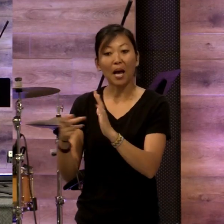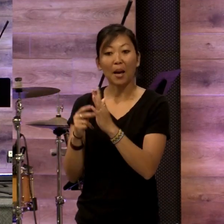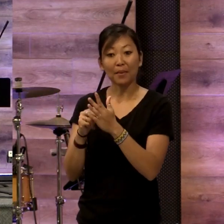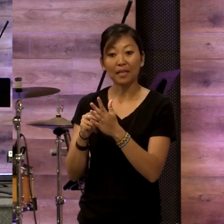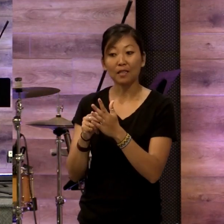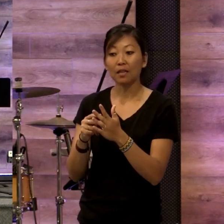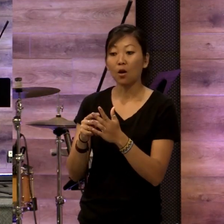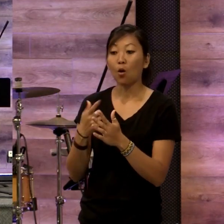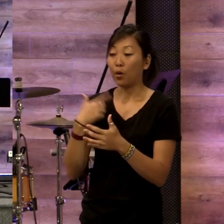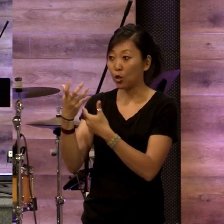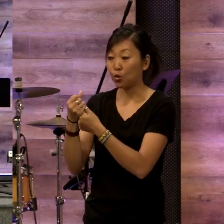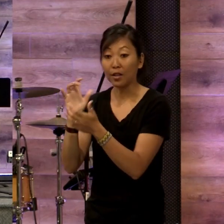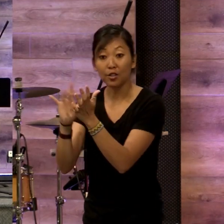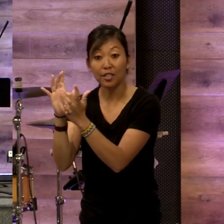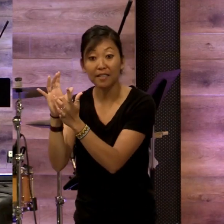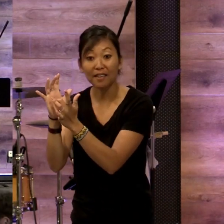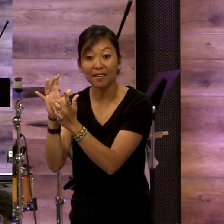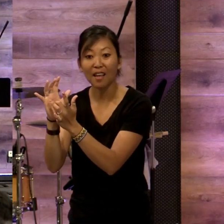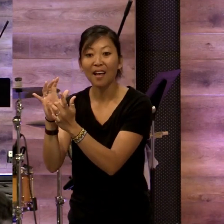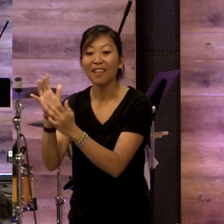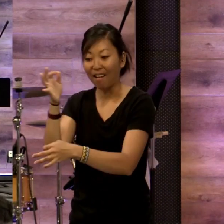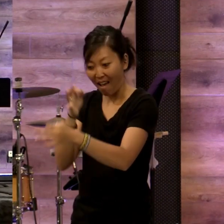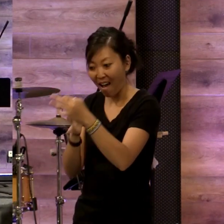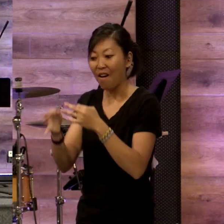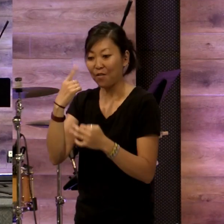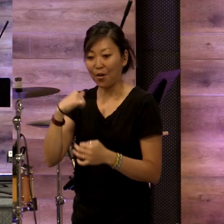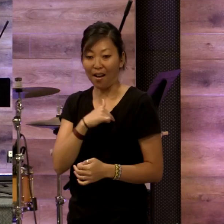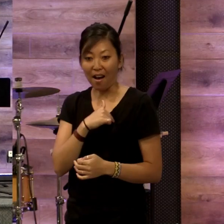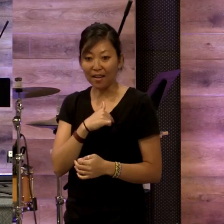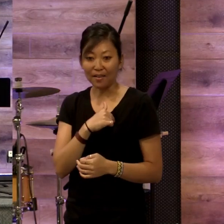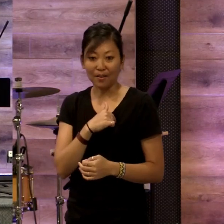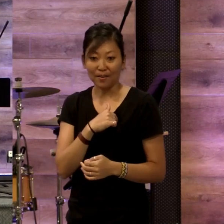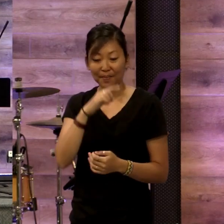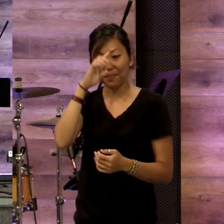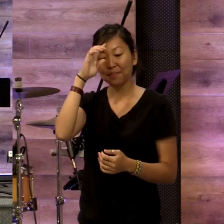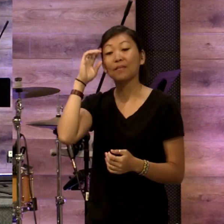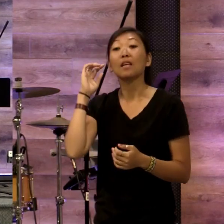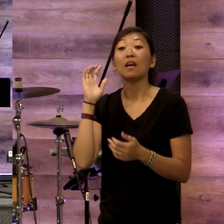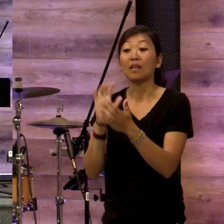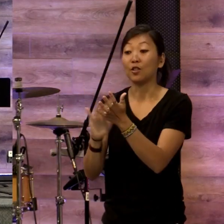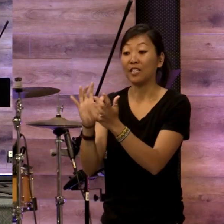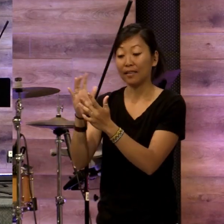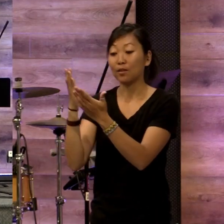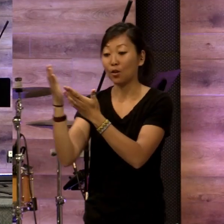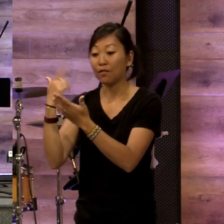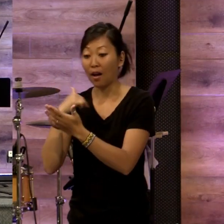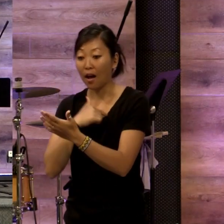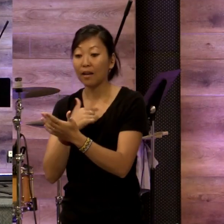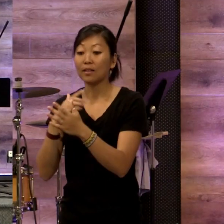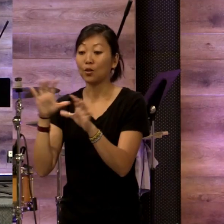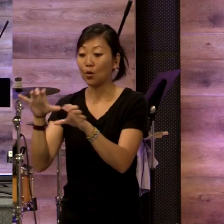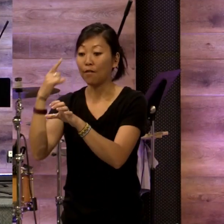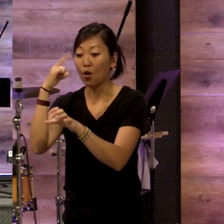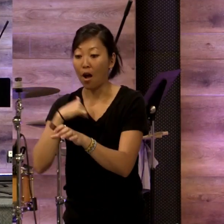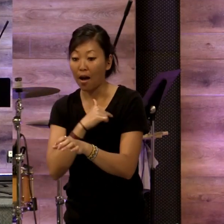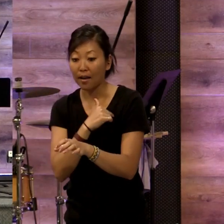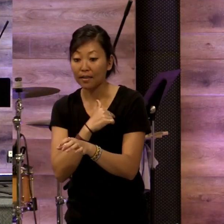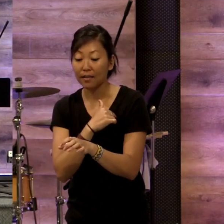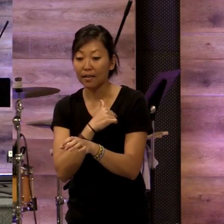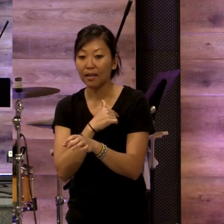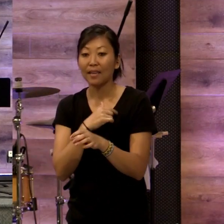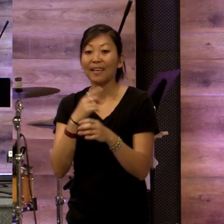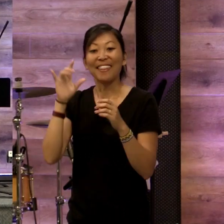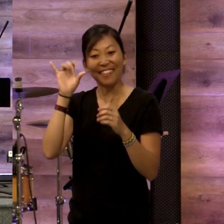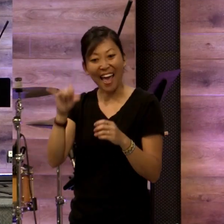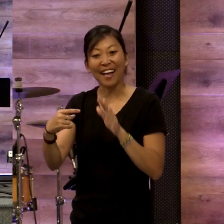you. So having done this for us, hear David and then later Jesus also show us an example